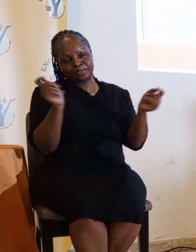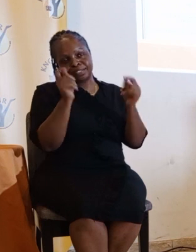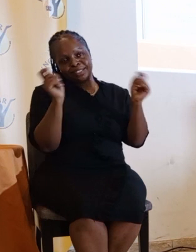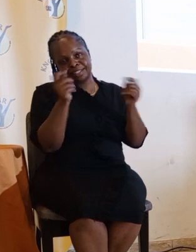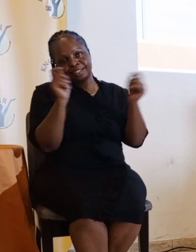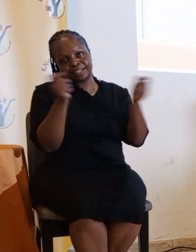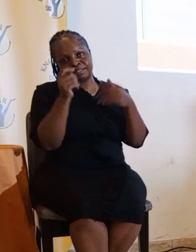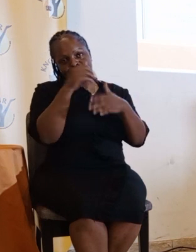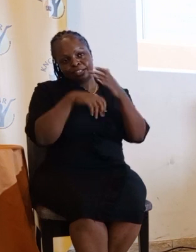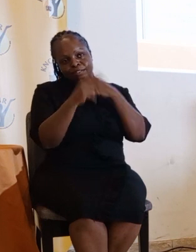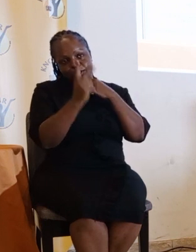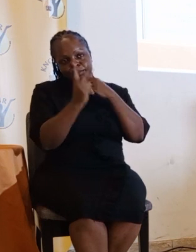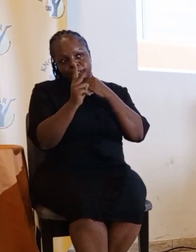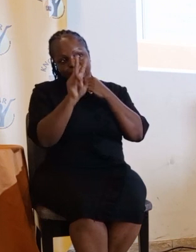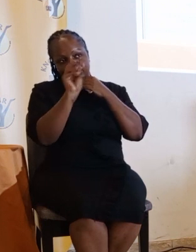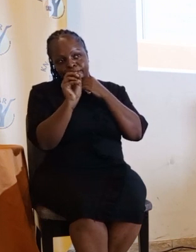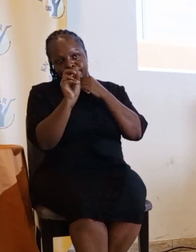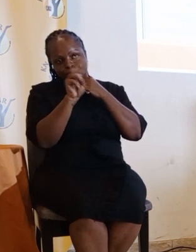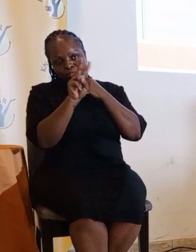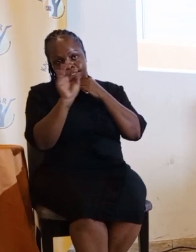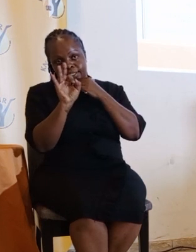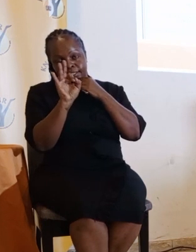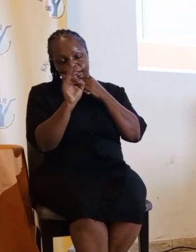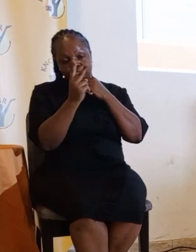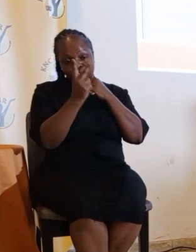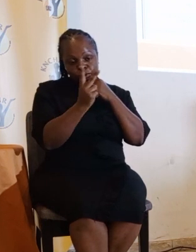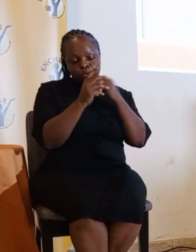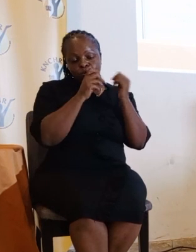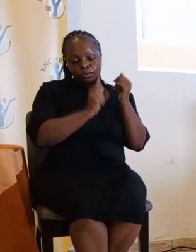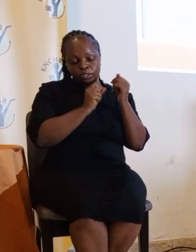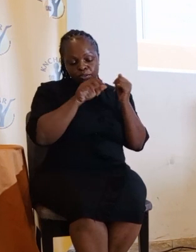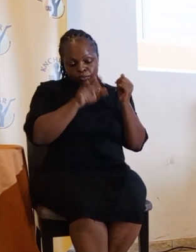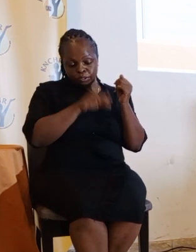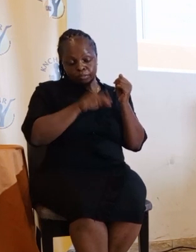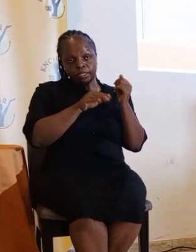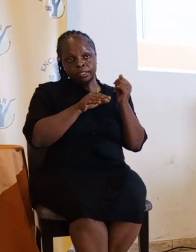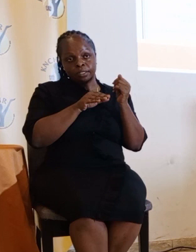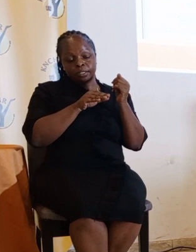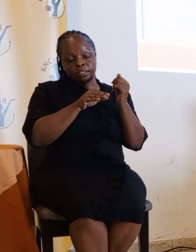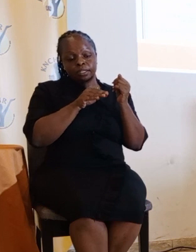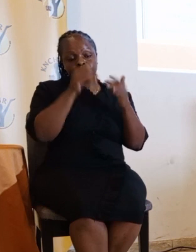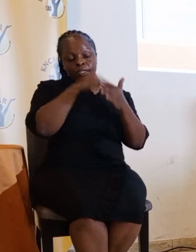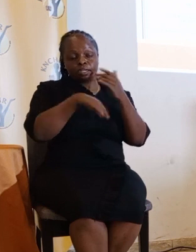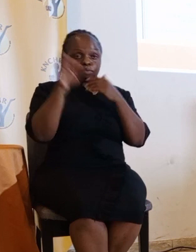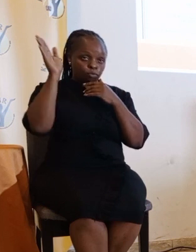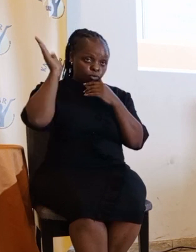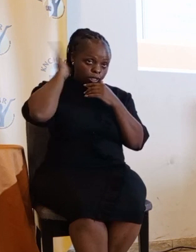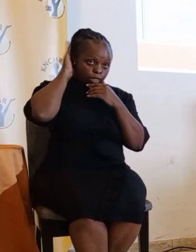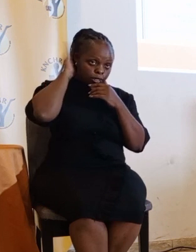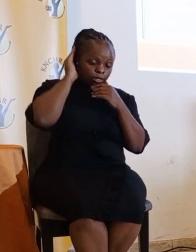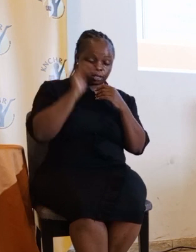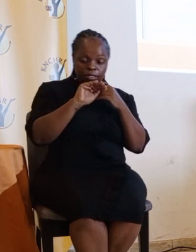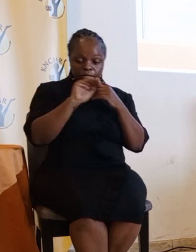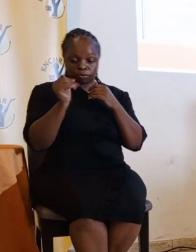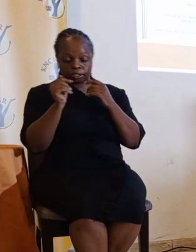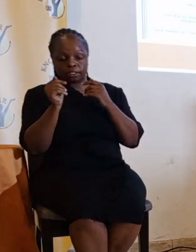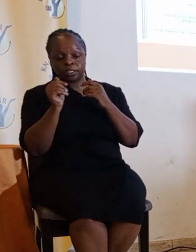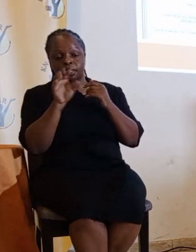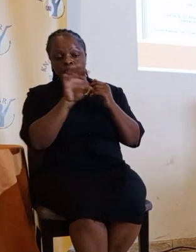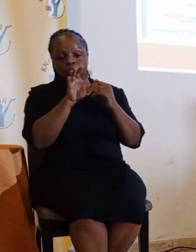In February 2023, 2 elderly women were allegedly lynched in Murang'a County on accusations of